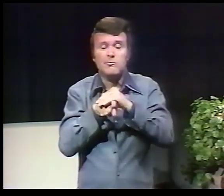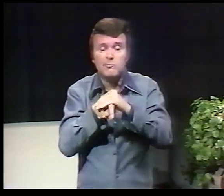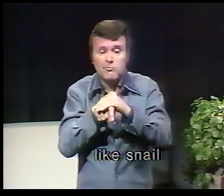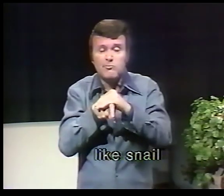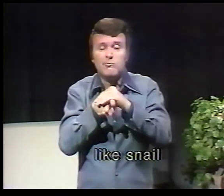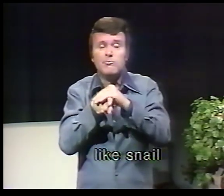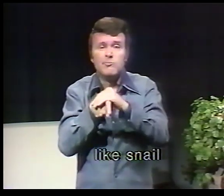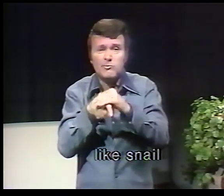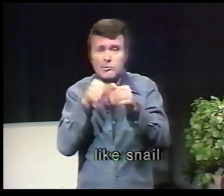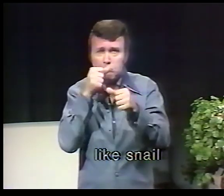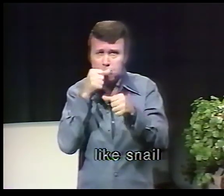like snail,